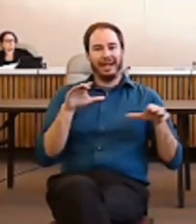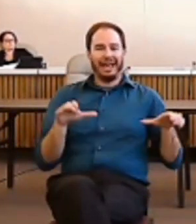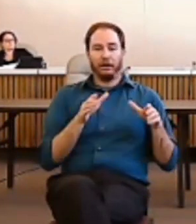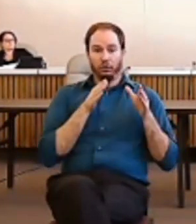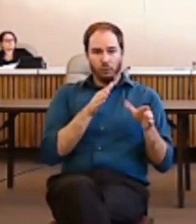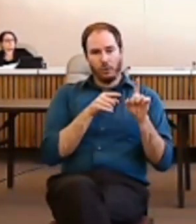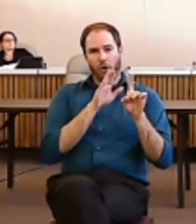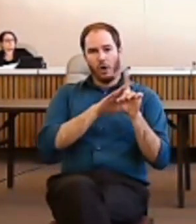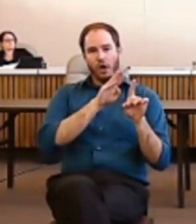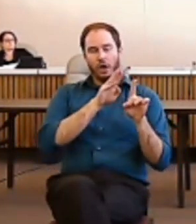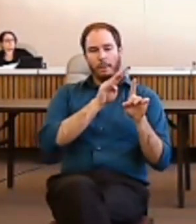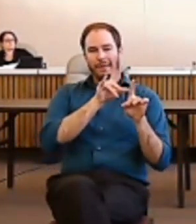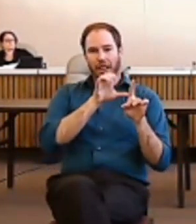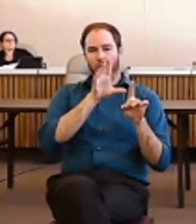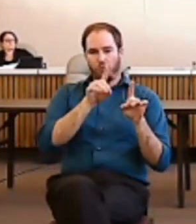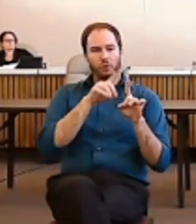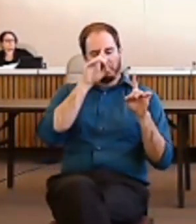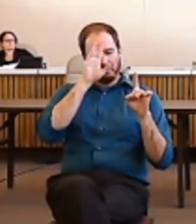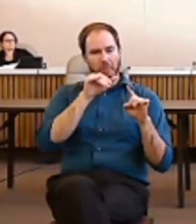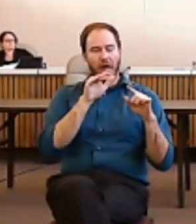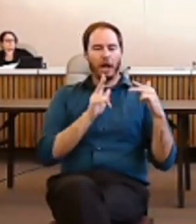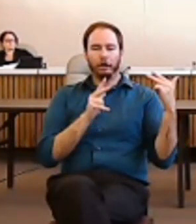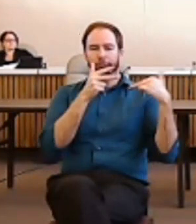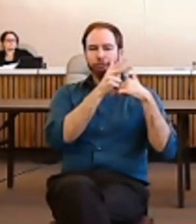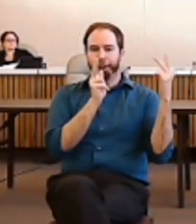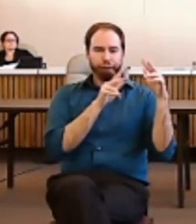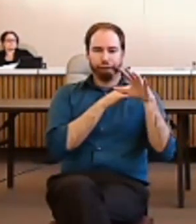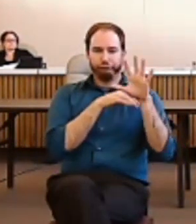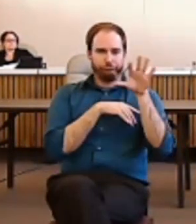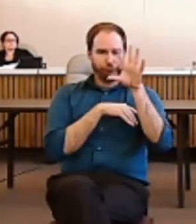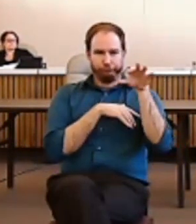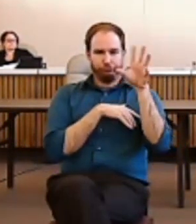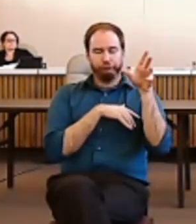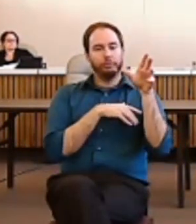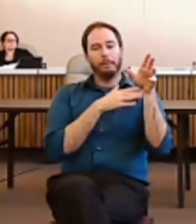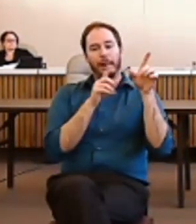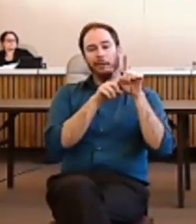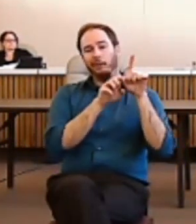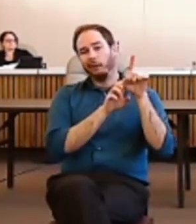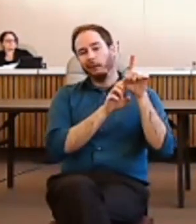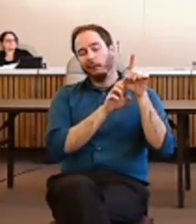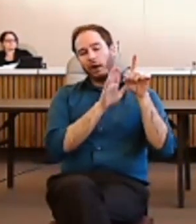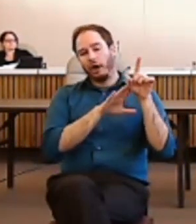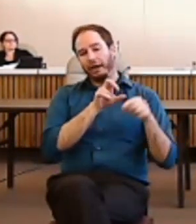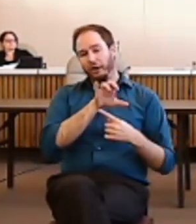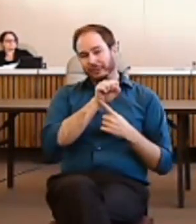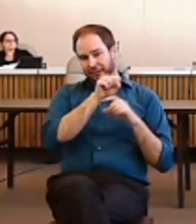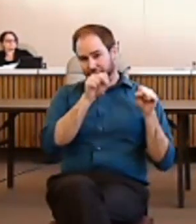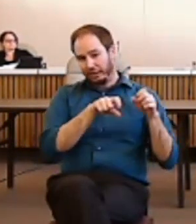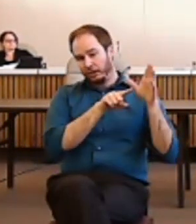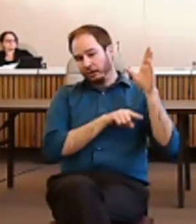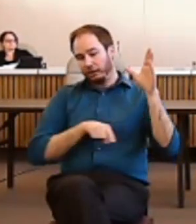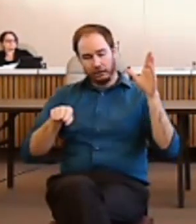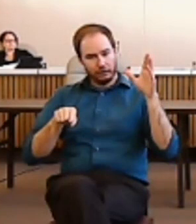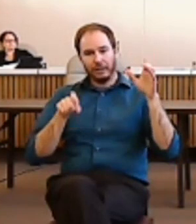that's where we expect most of the traffic to go, right? But if anybody wants to go eastbound on Erie Station Road, they now have to go up to